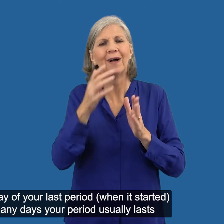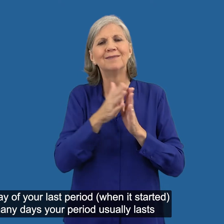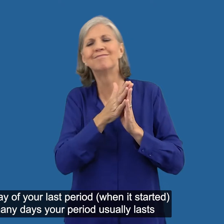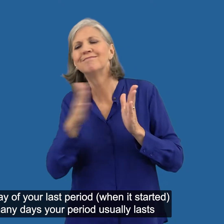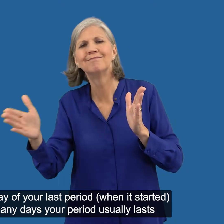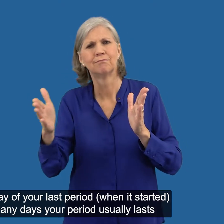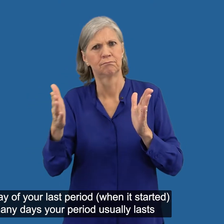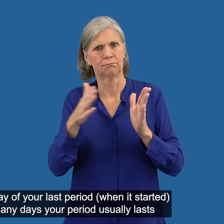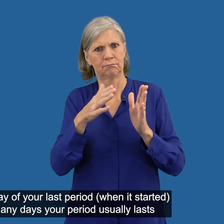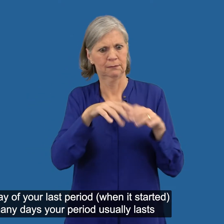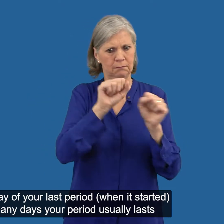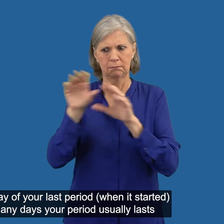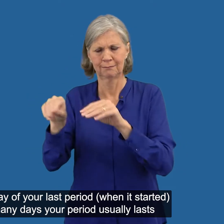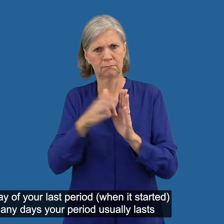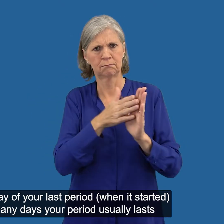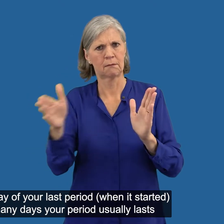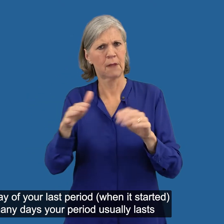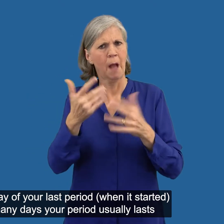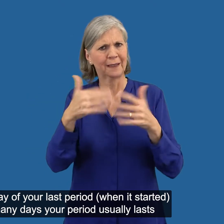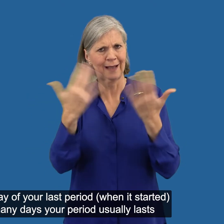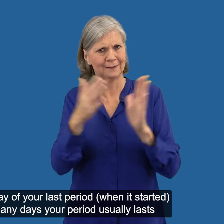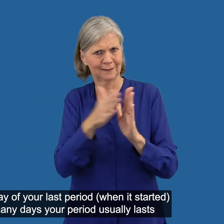How many days your period usually lasts.